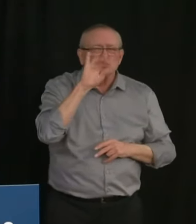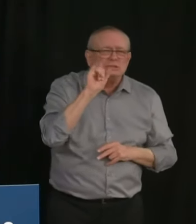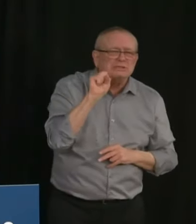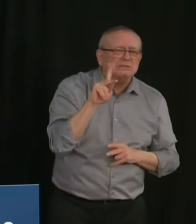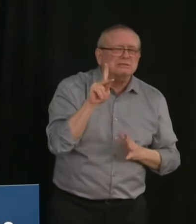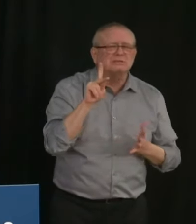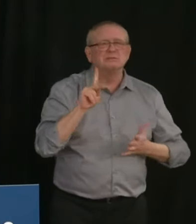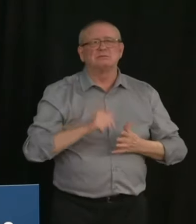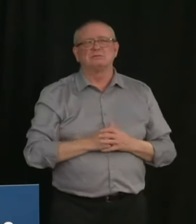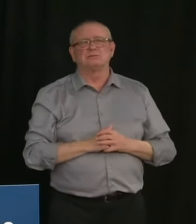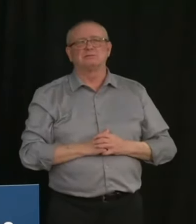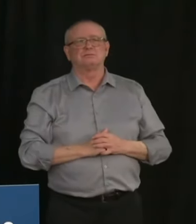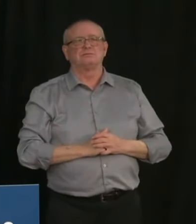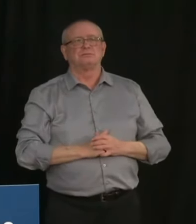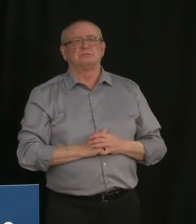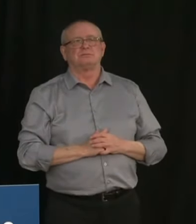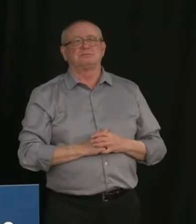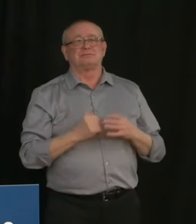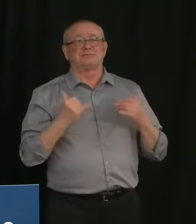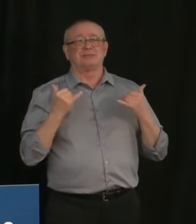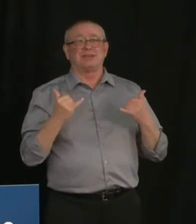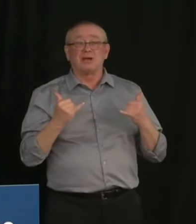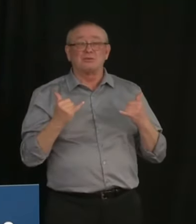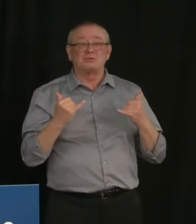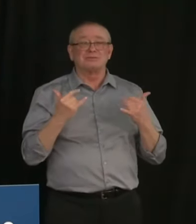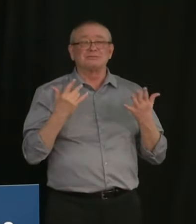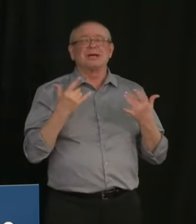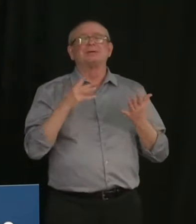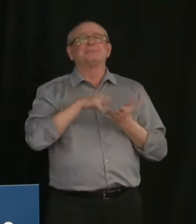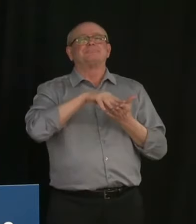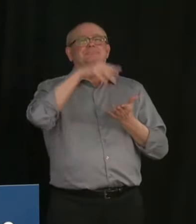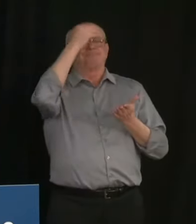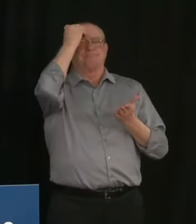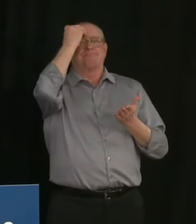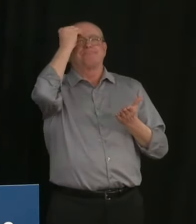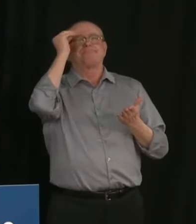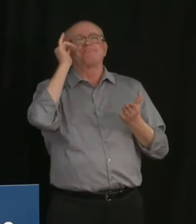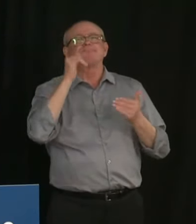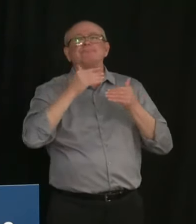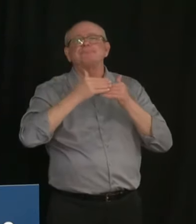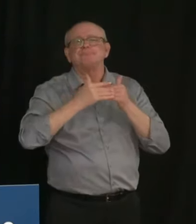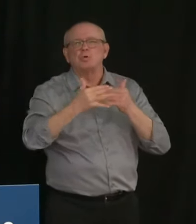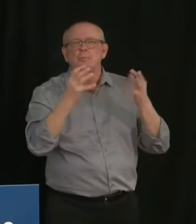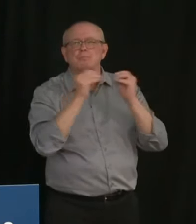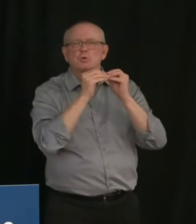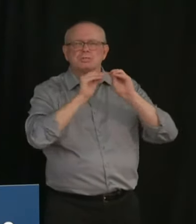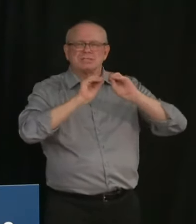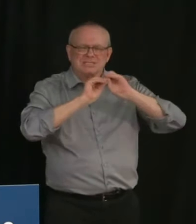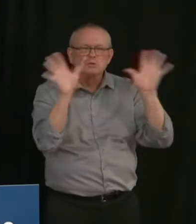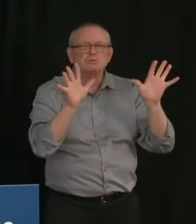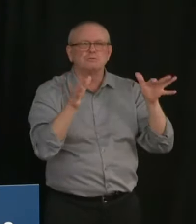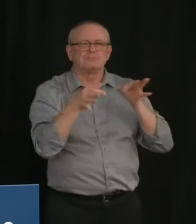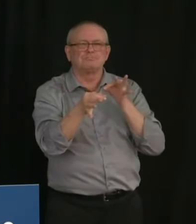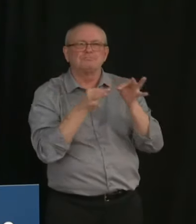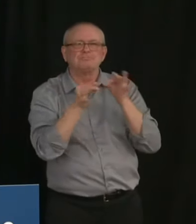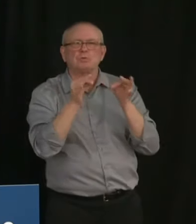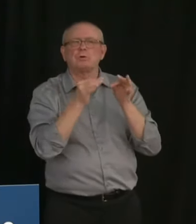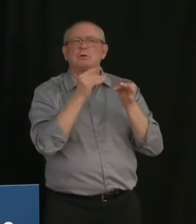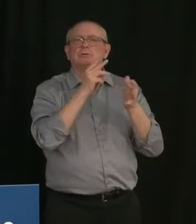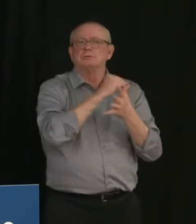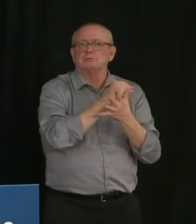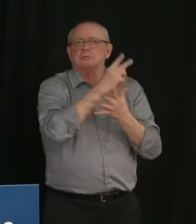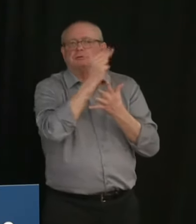learning opportunity and strive for clarity of definitions of who is included in the sequencing of vaccine eligibility going